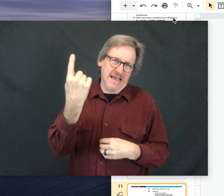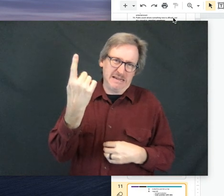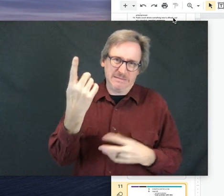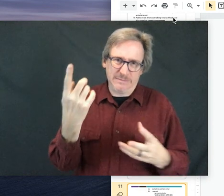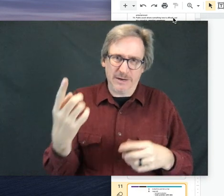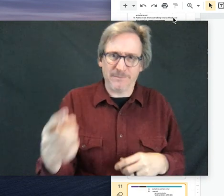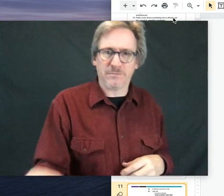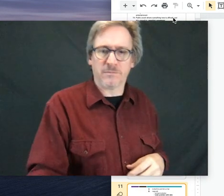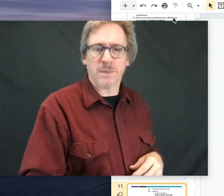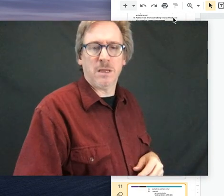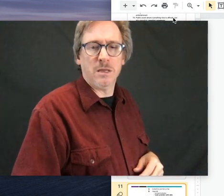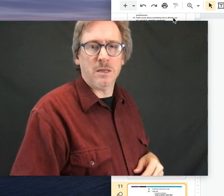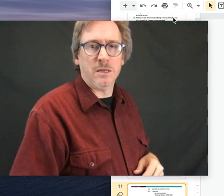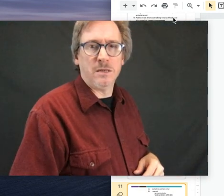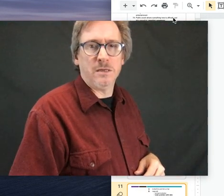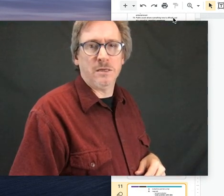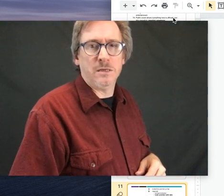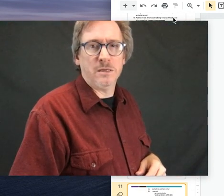day.